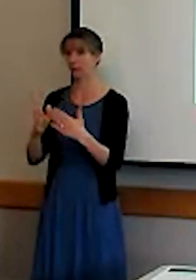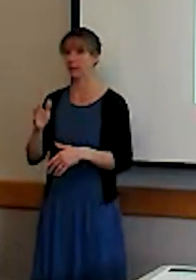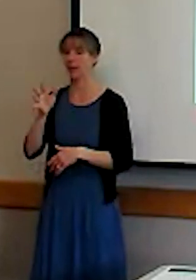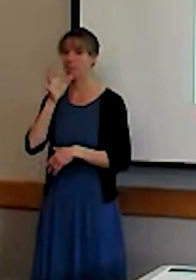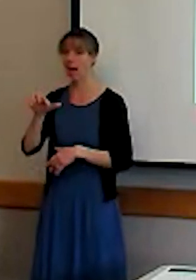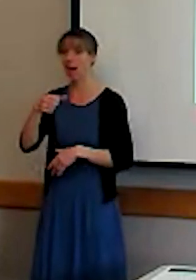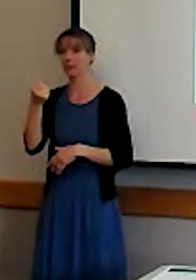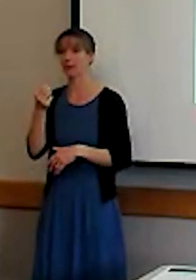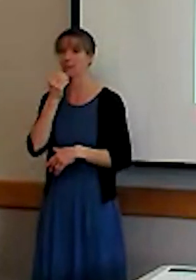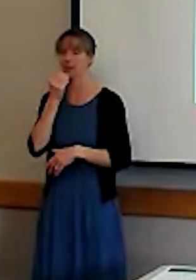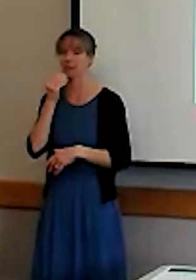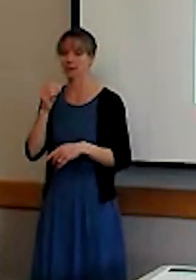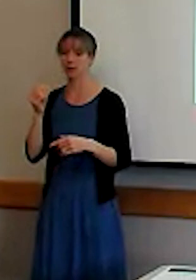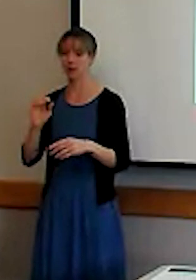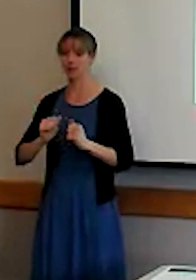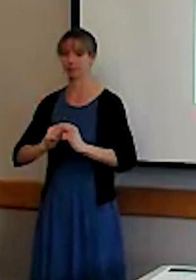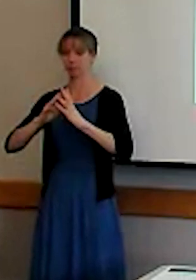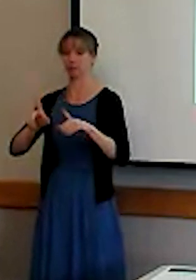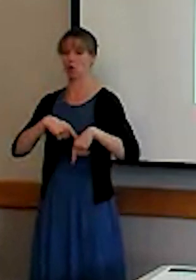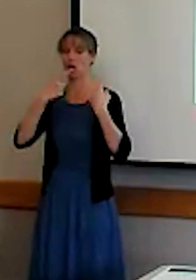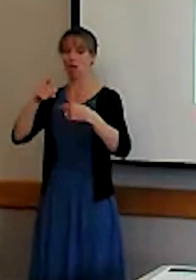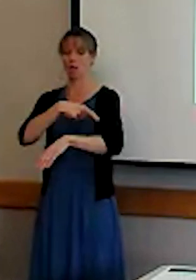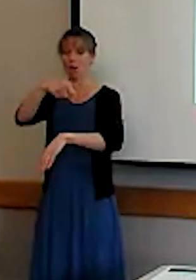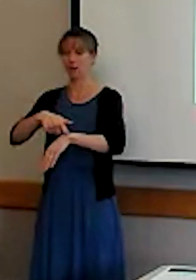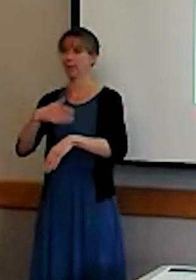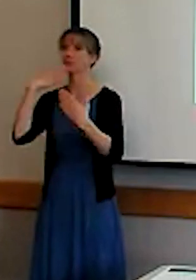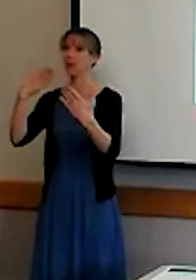Mom's Meals, who has been in this space for a long time. Thank you.